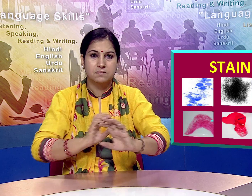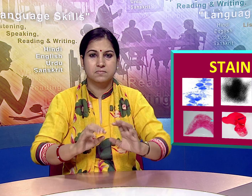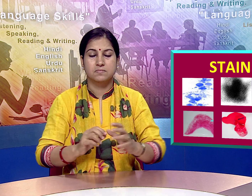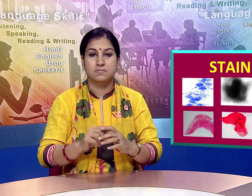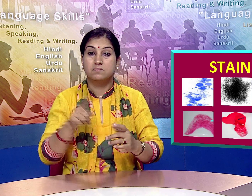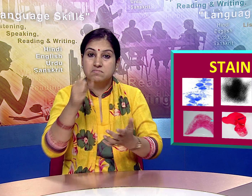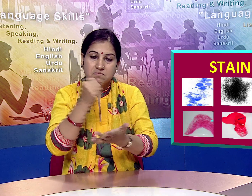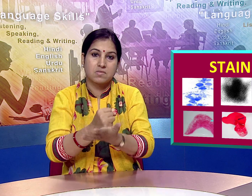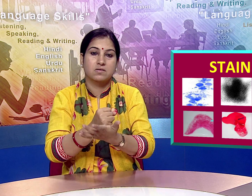require